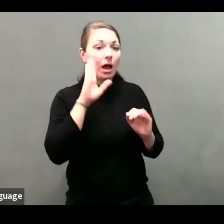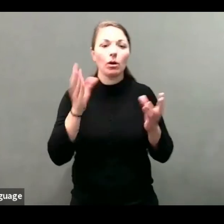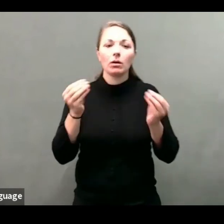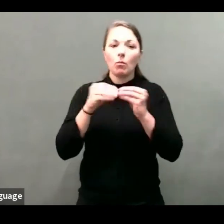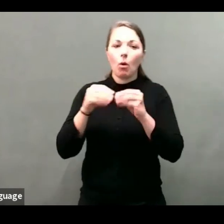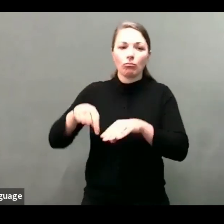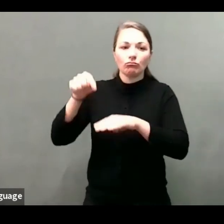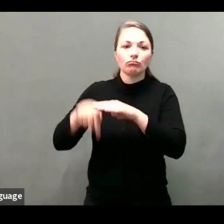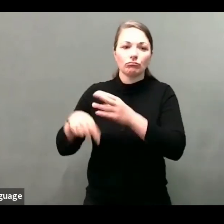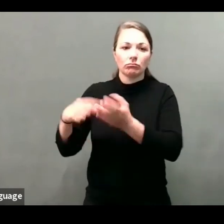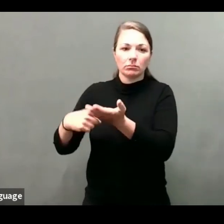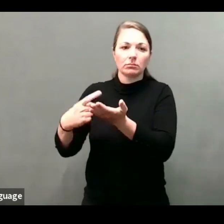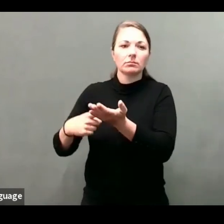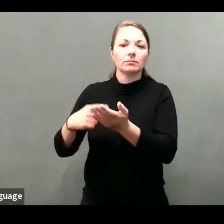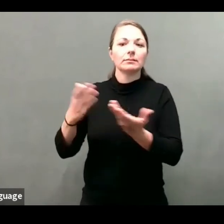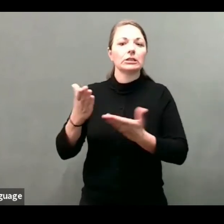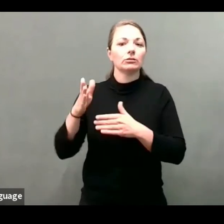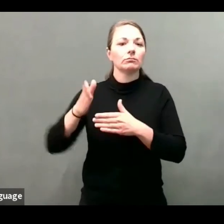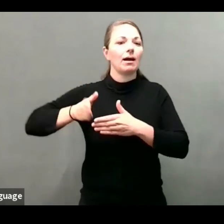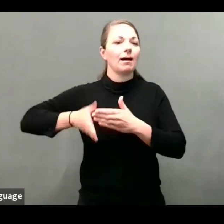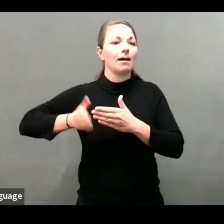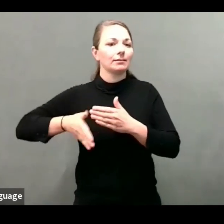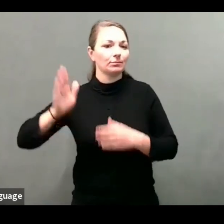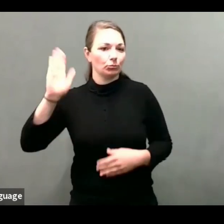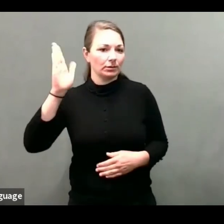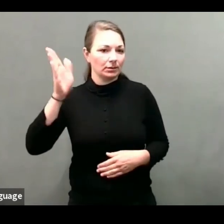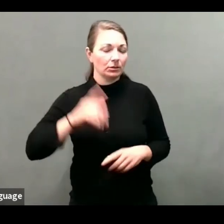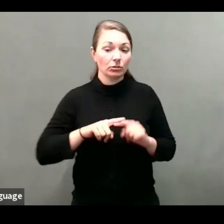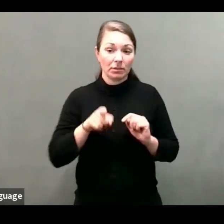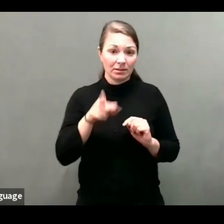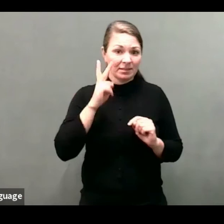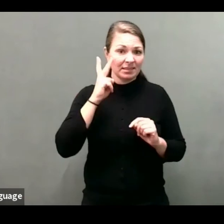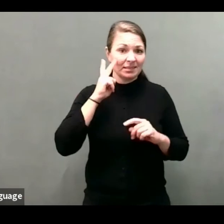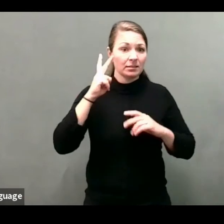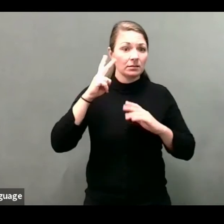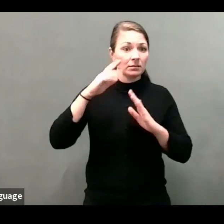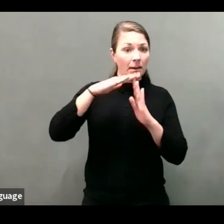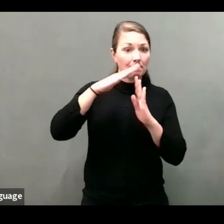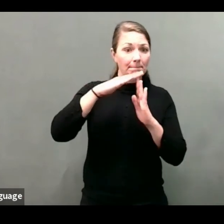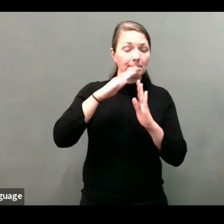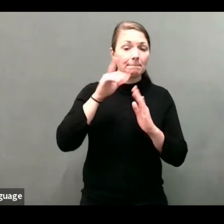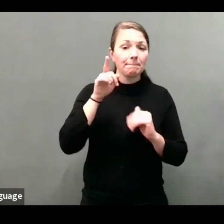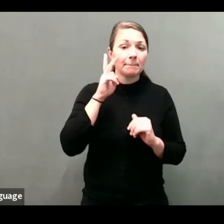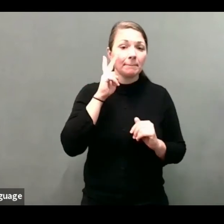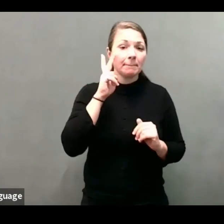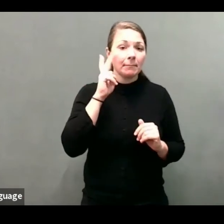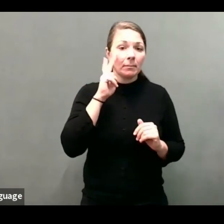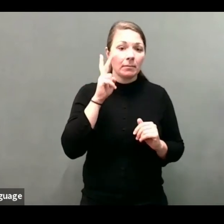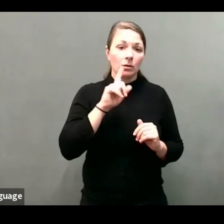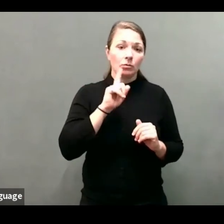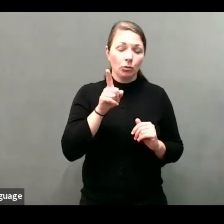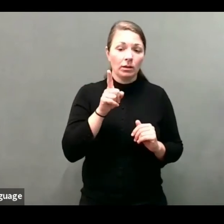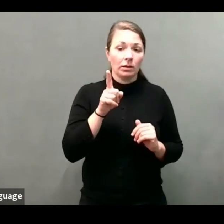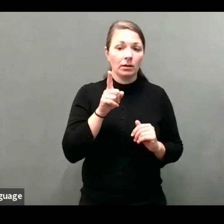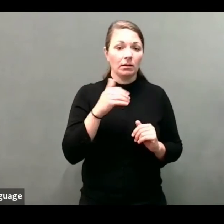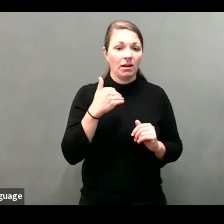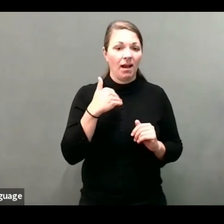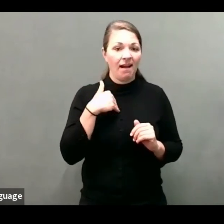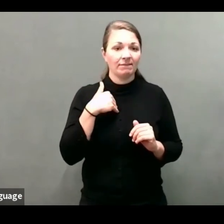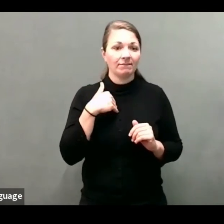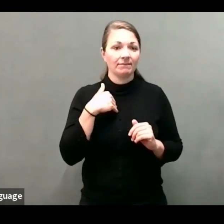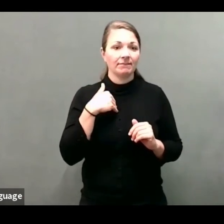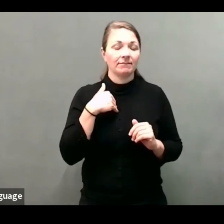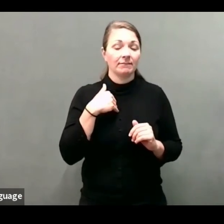more depth too towards the end of this presentation. But you can see at the top here that it makes a distinction about whether